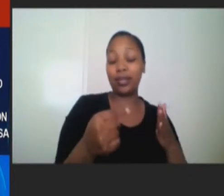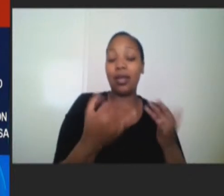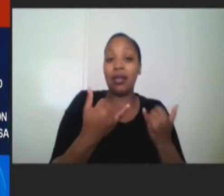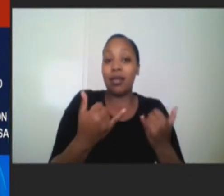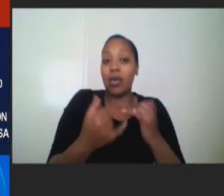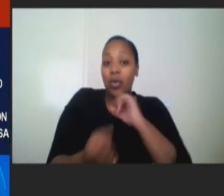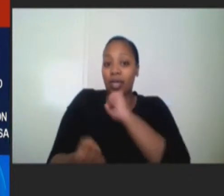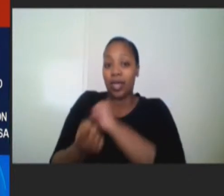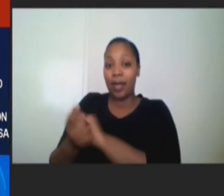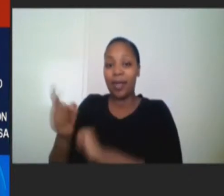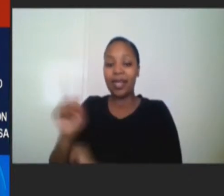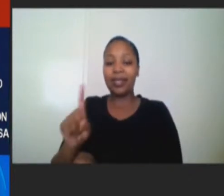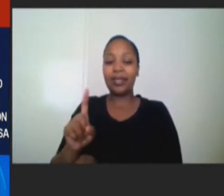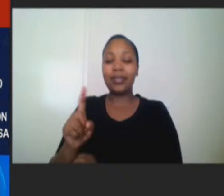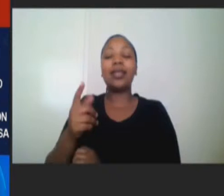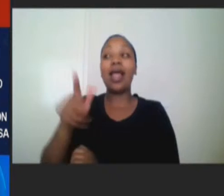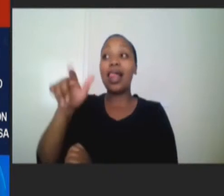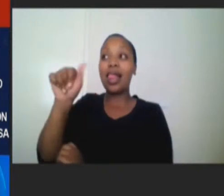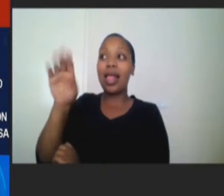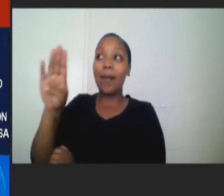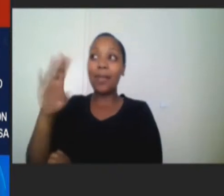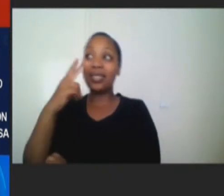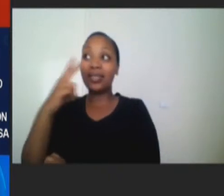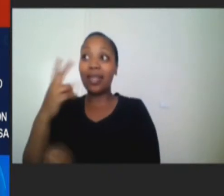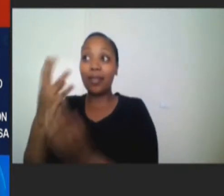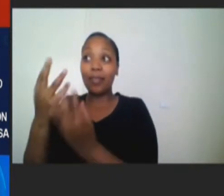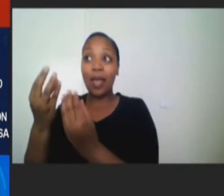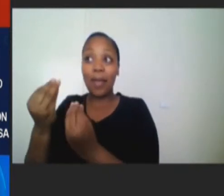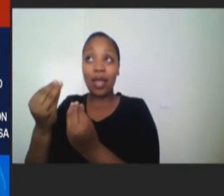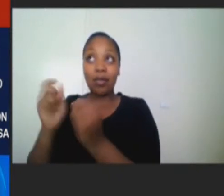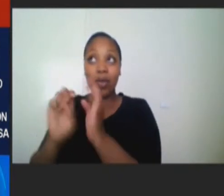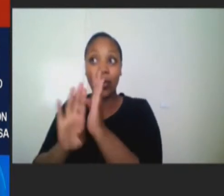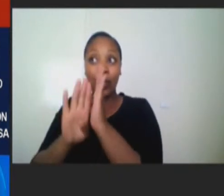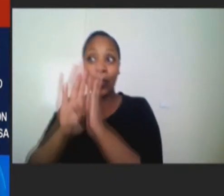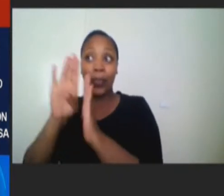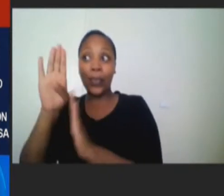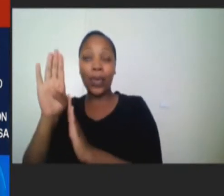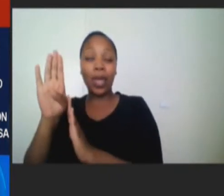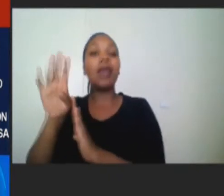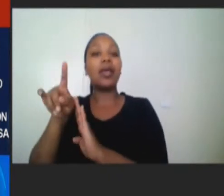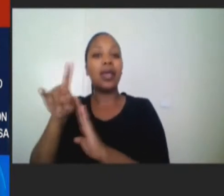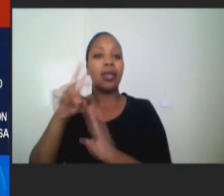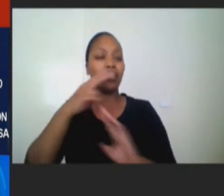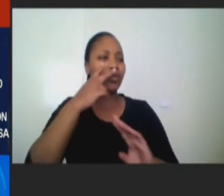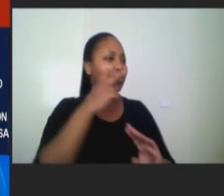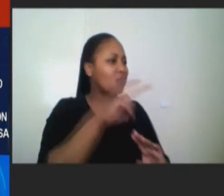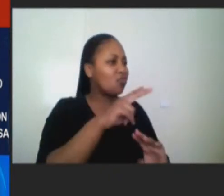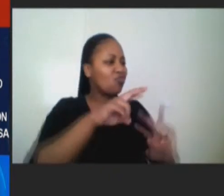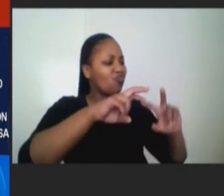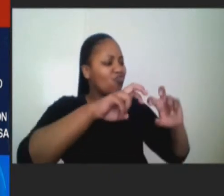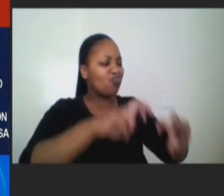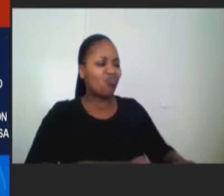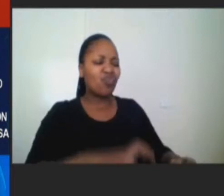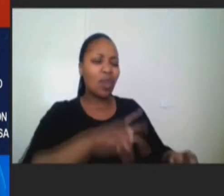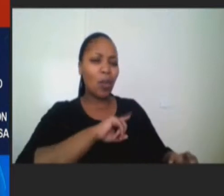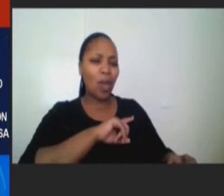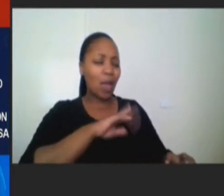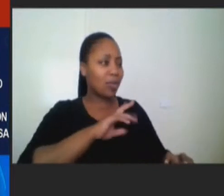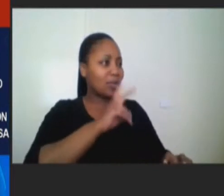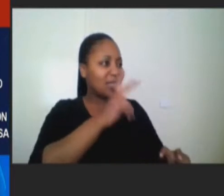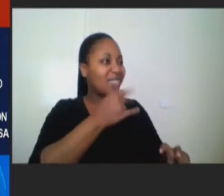a change in the numbers, all become alerted to see what the variant is and how the tests are